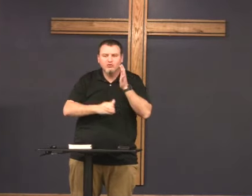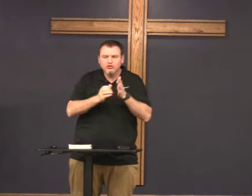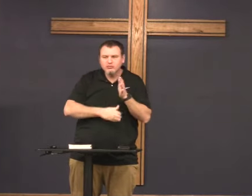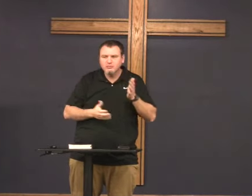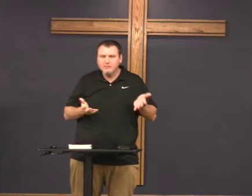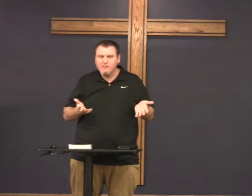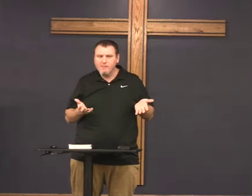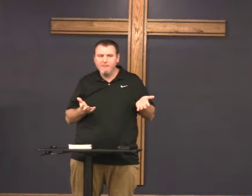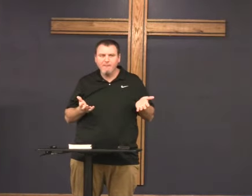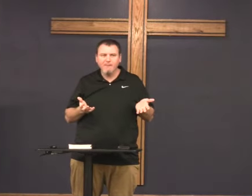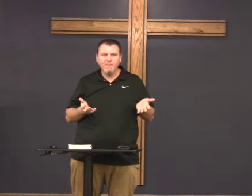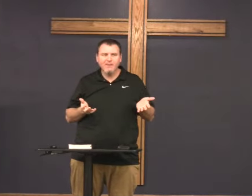Ah! Put your jacket on. No.